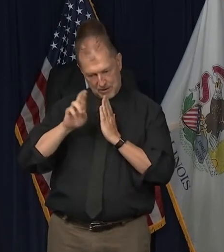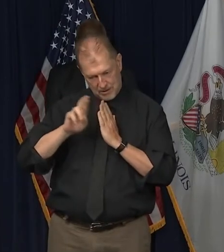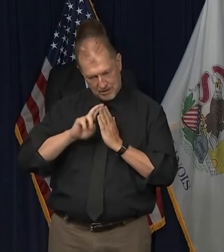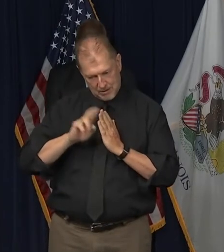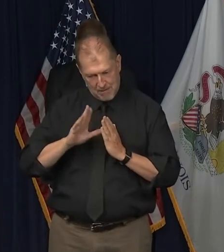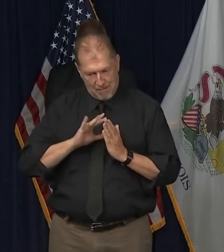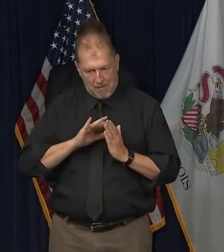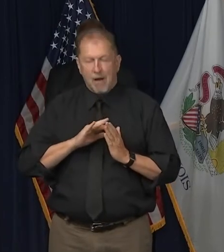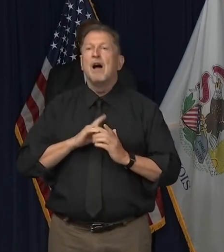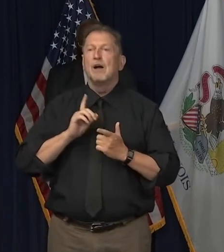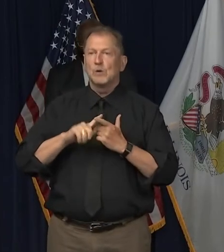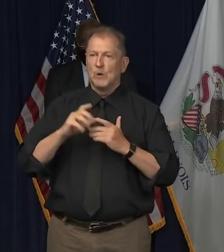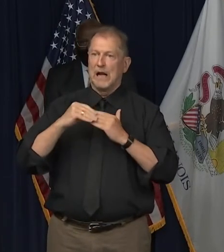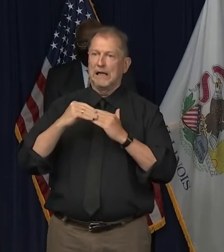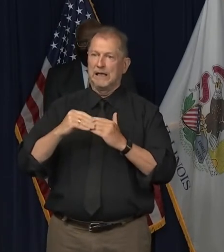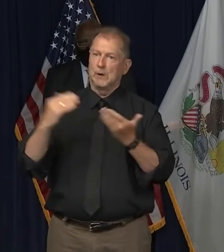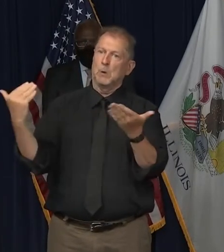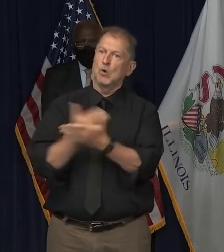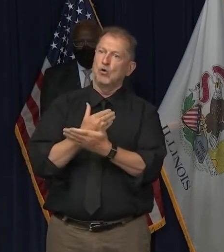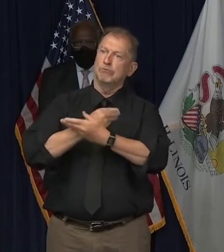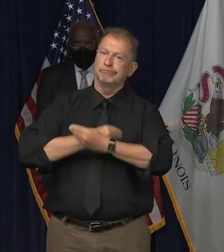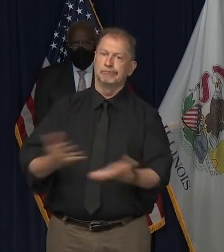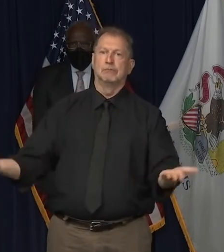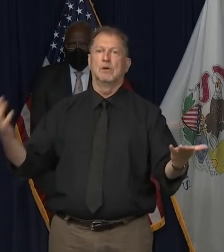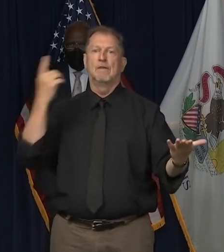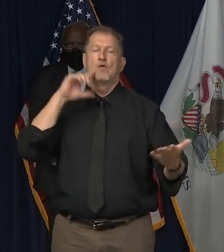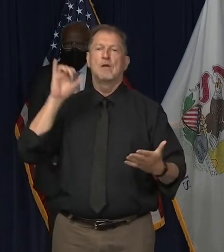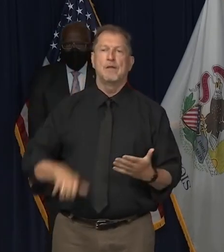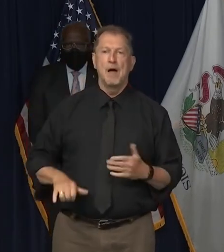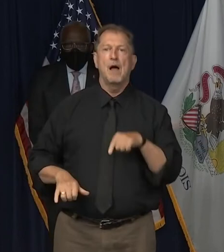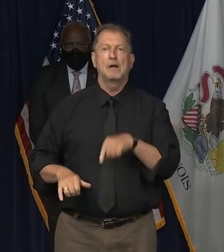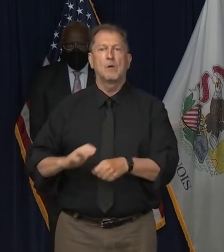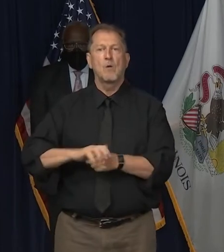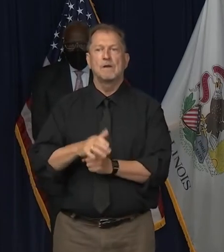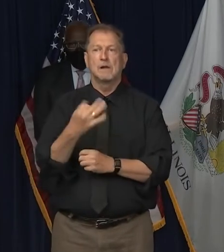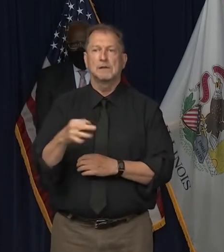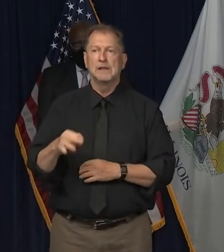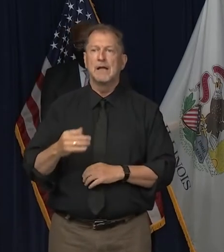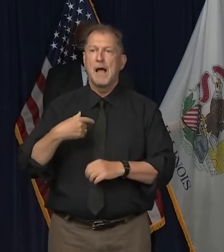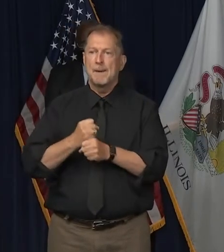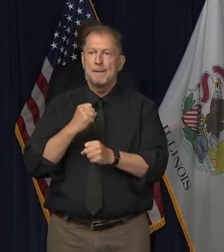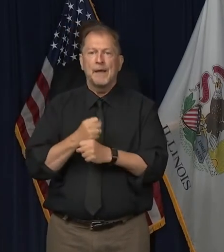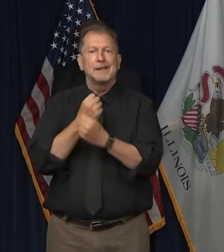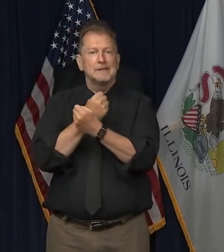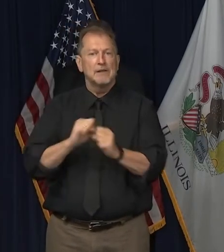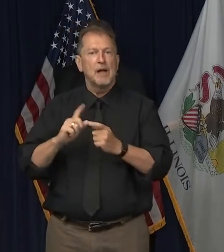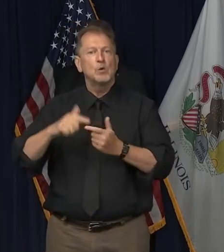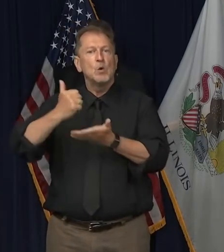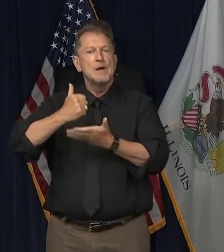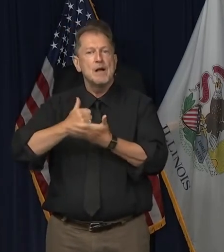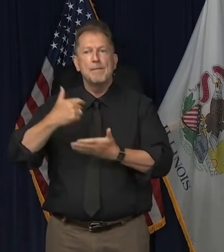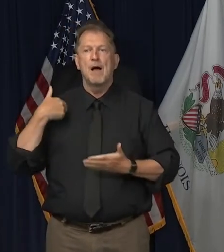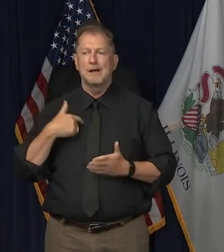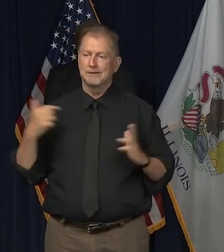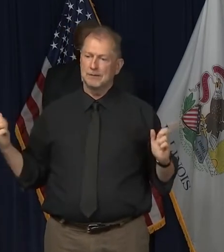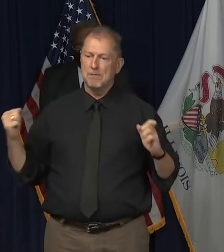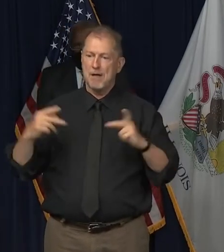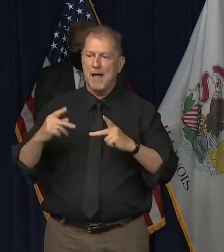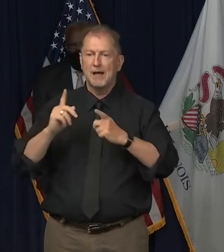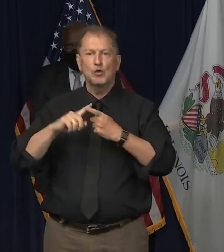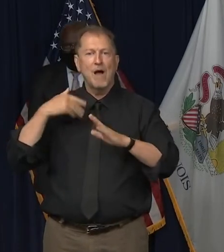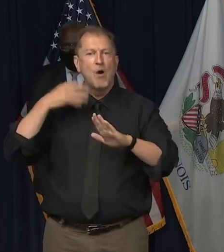against COVID-19 and its groundbreaking contributions to safety and to restoring the way of life that we all